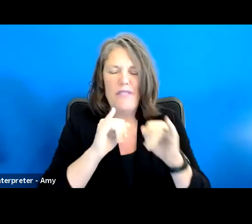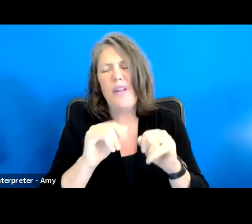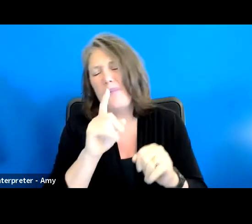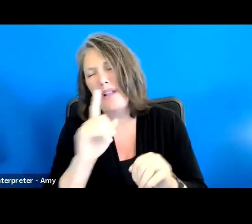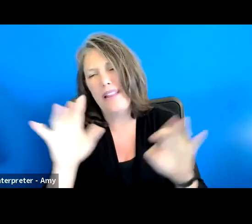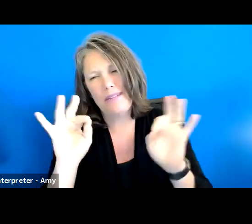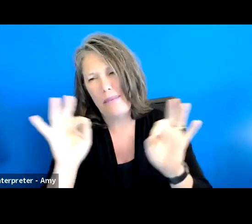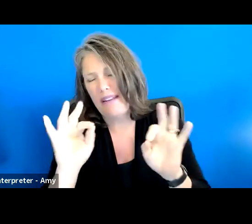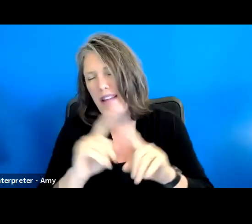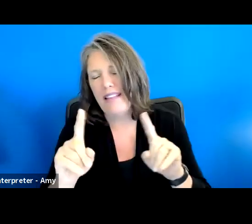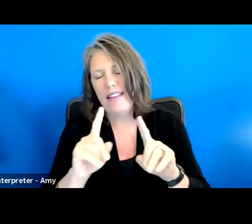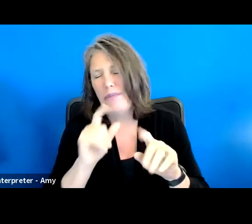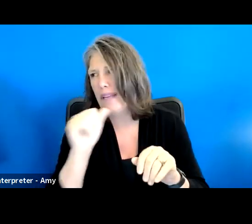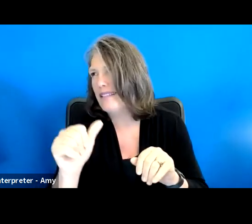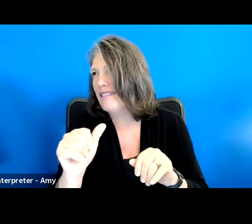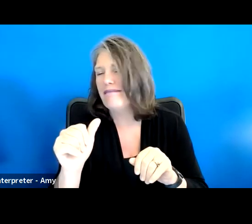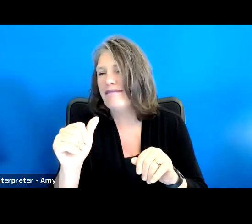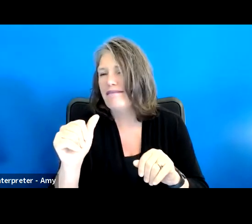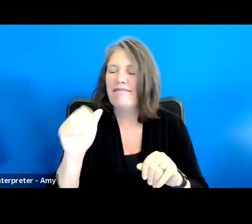It wasn't,